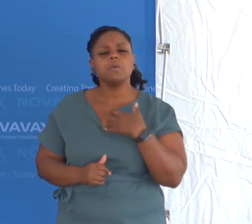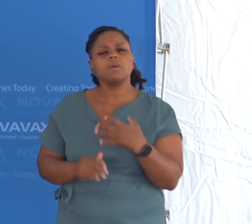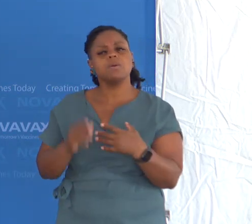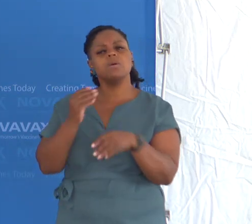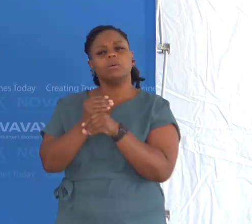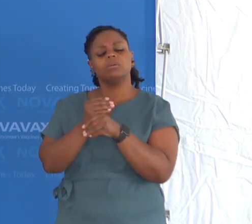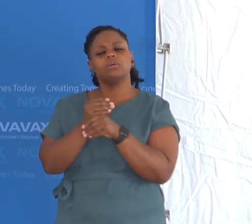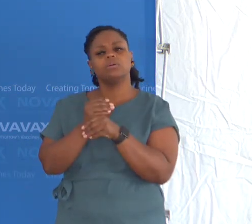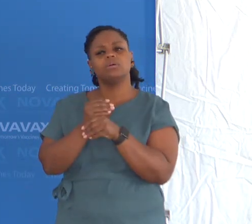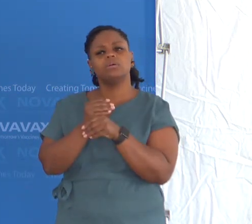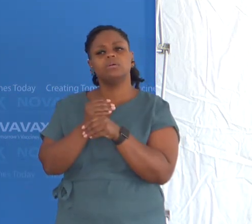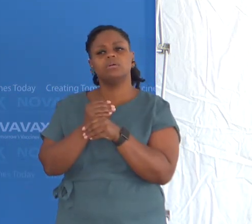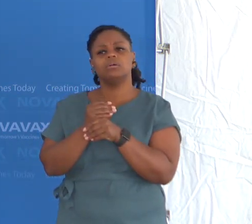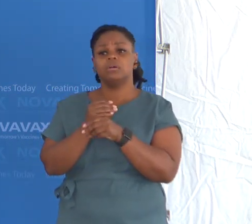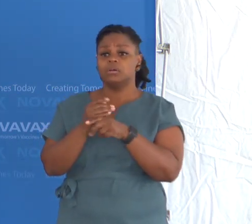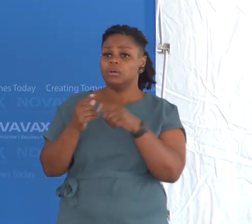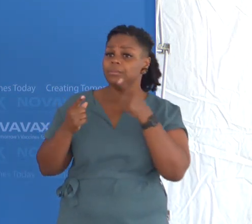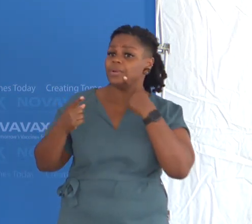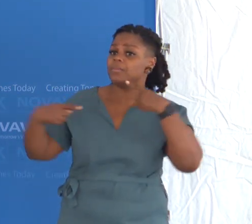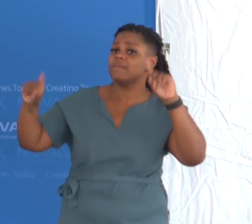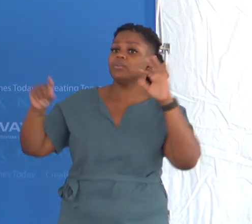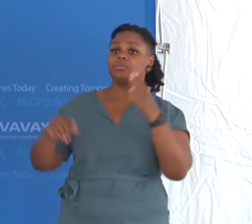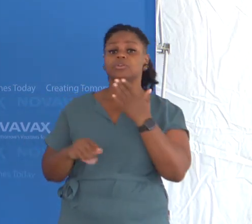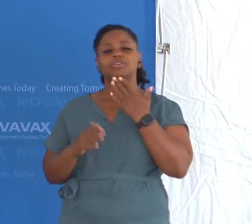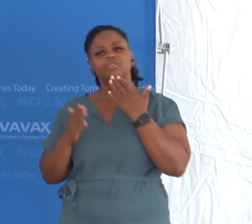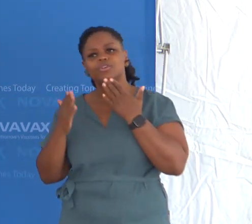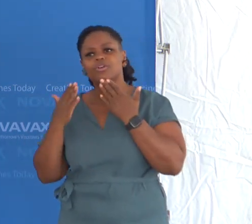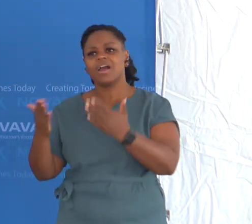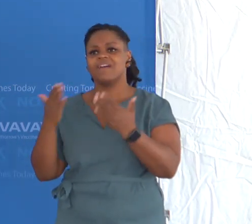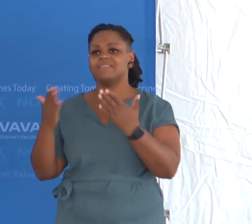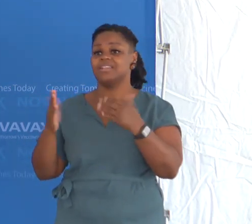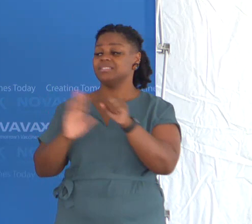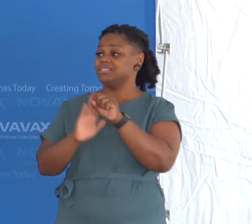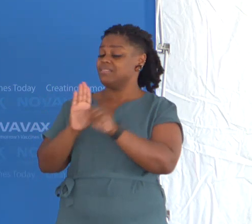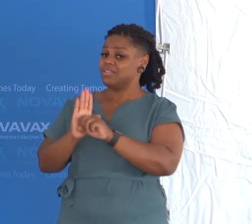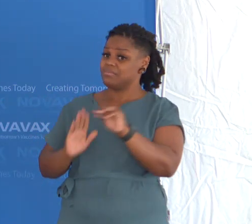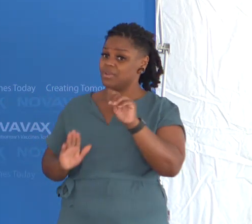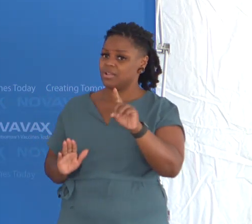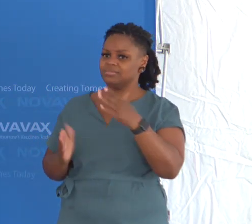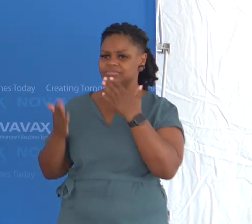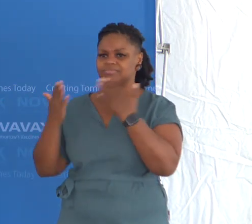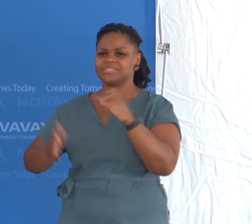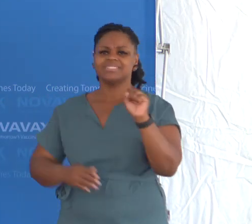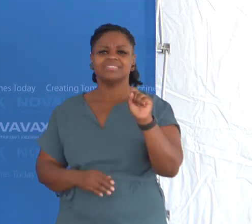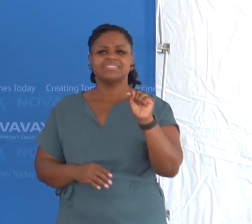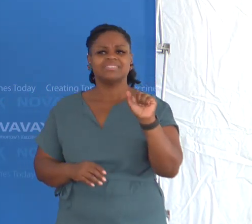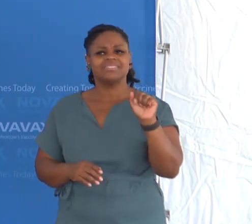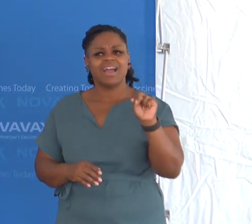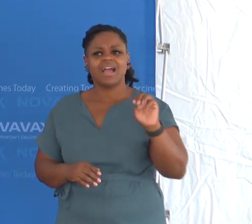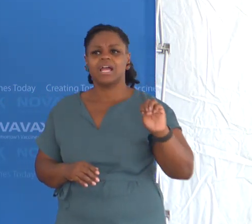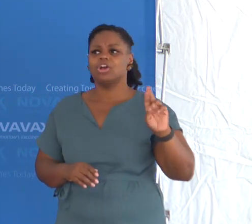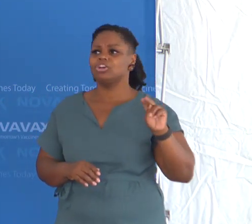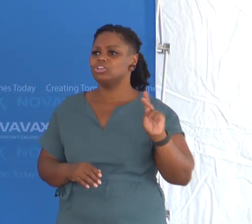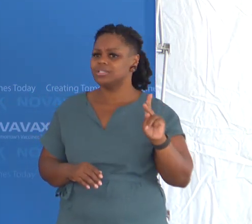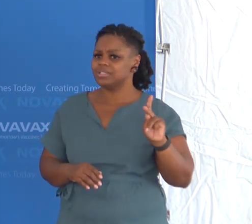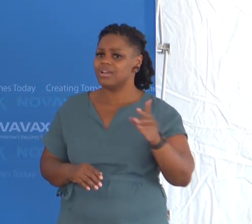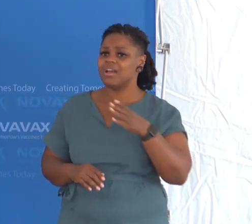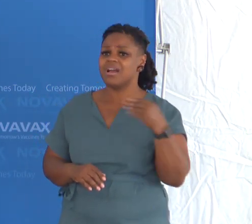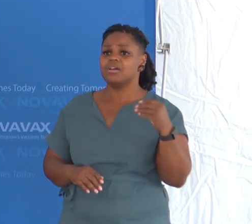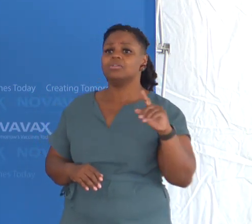a grateful state, I want to again thank Stan Erck and the Novavax team.